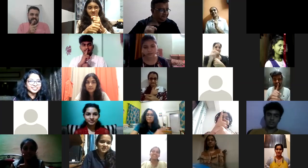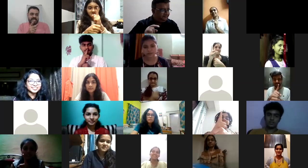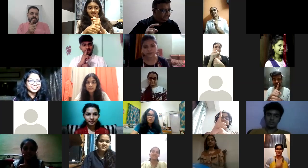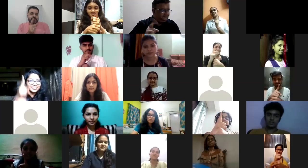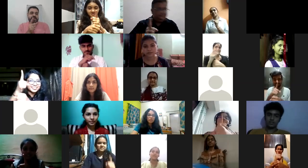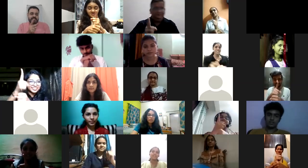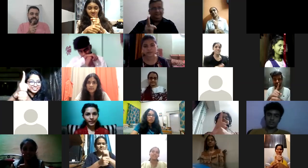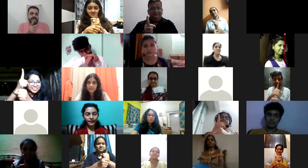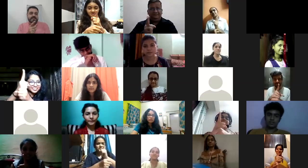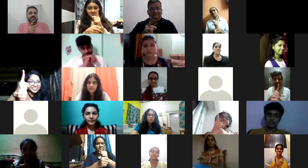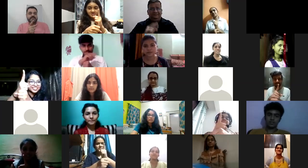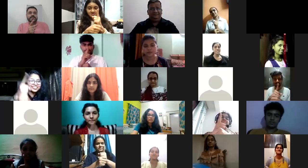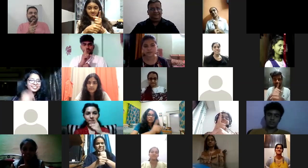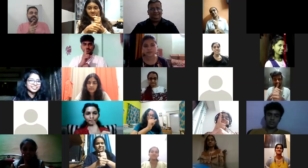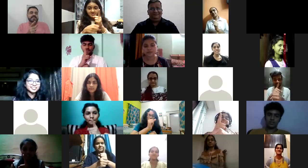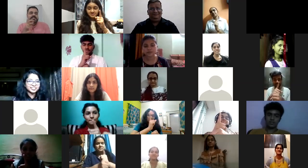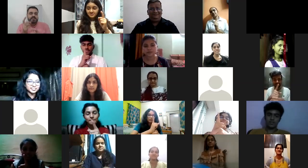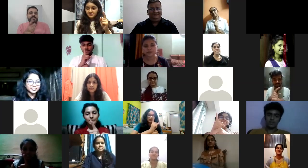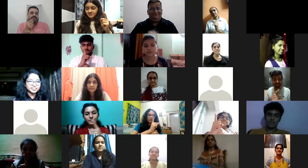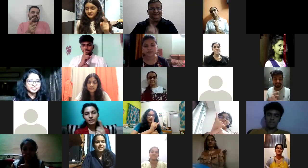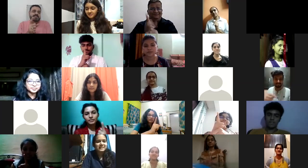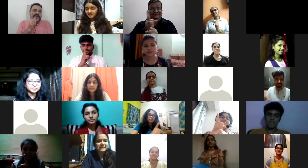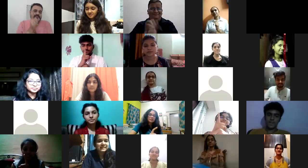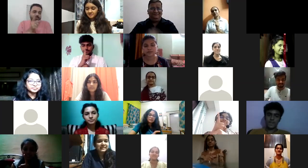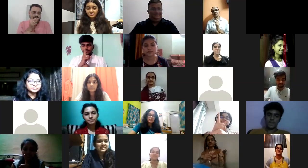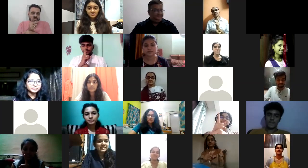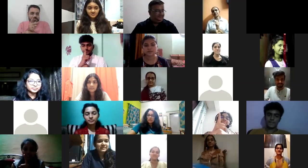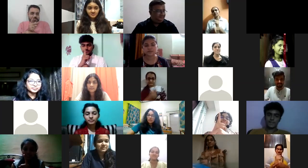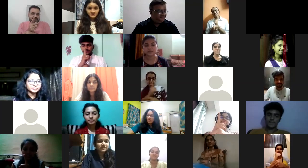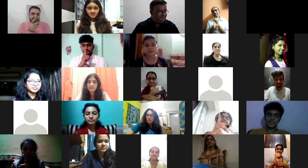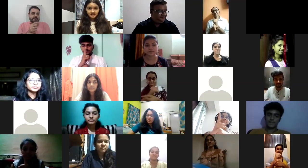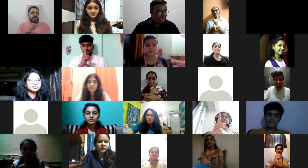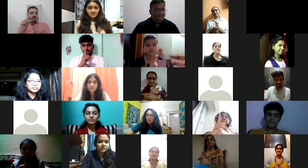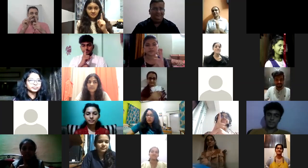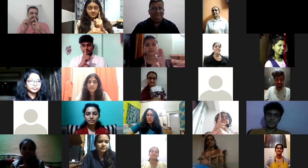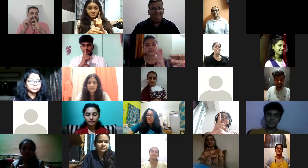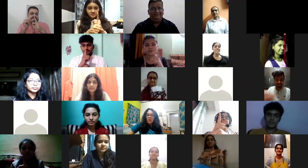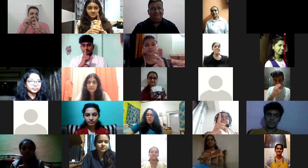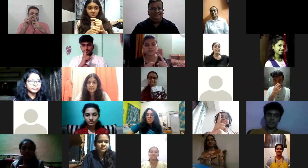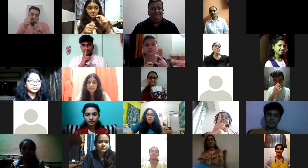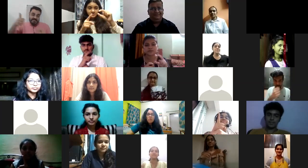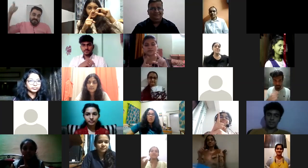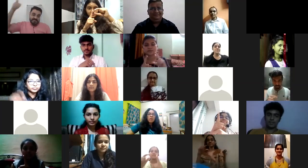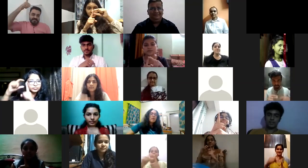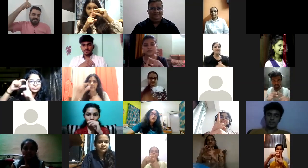used to maintain discipline. So that's the reason historically this is a sign we use for teacher. But a professor,